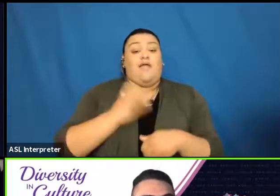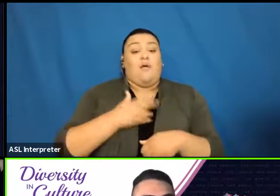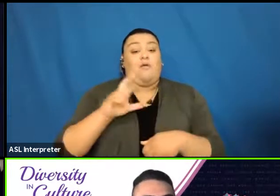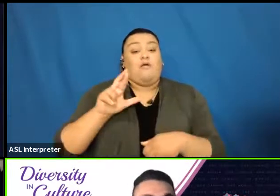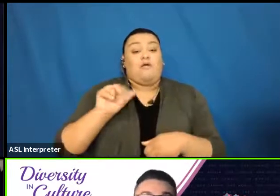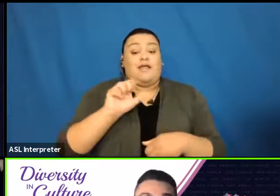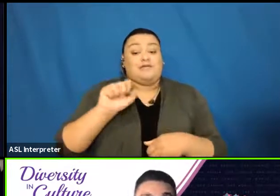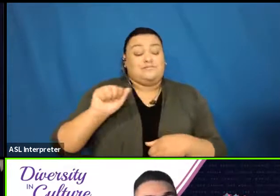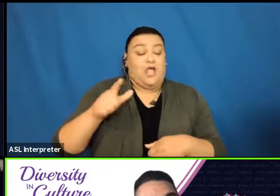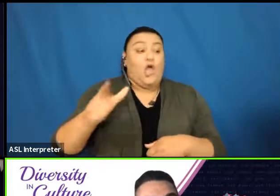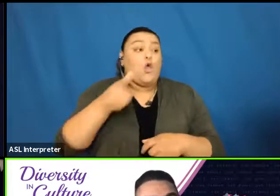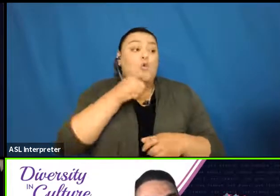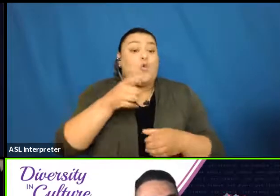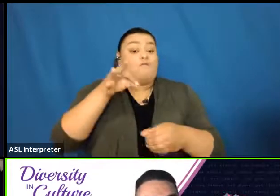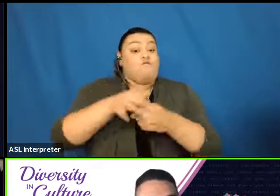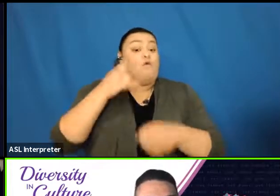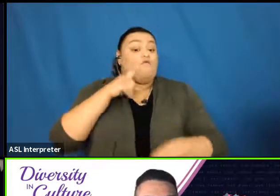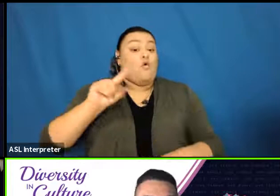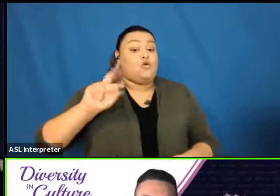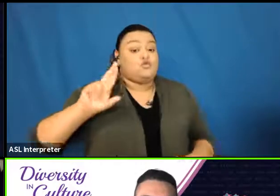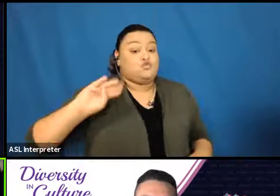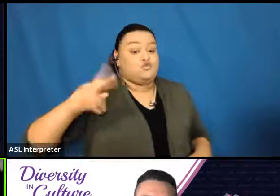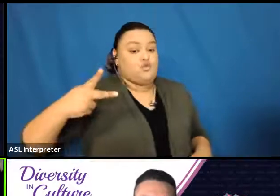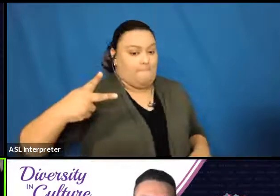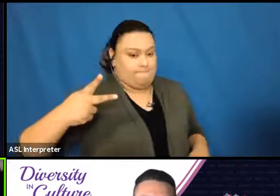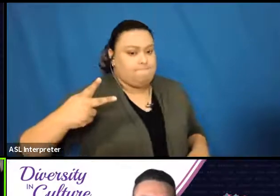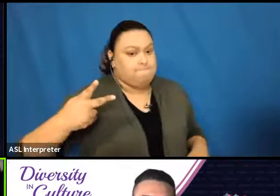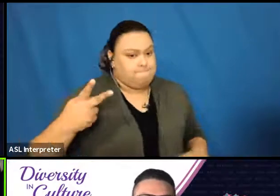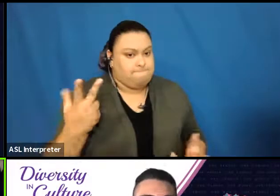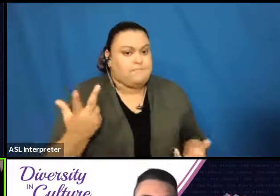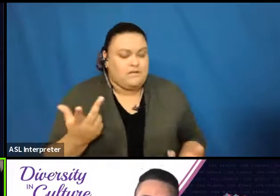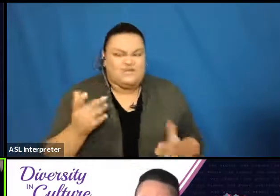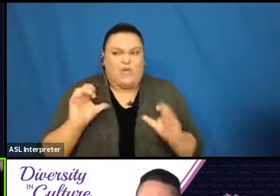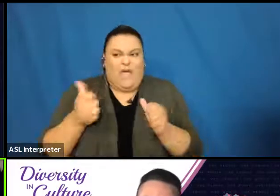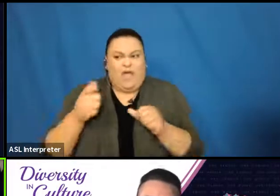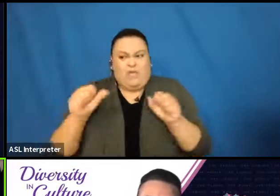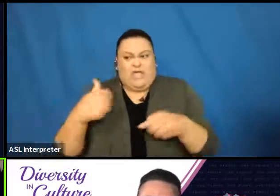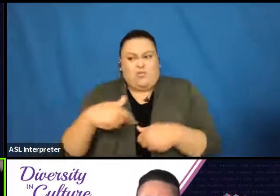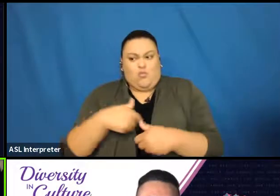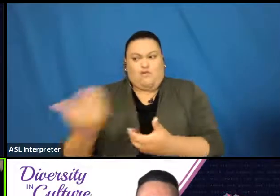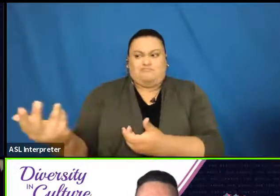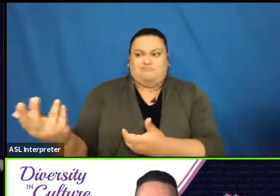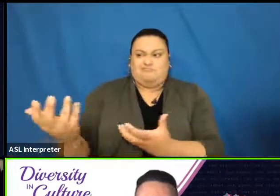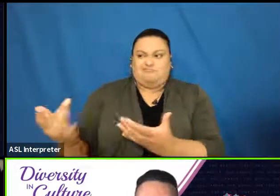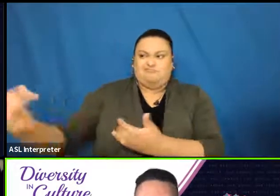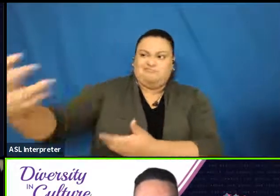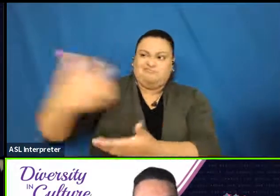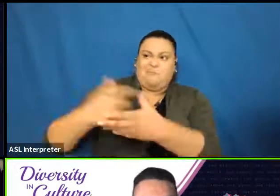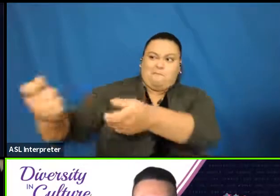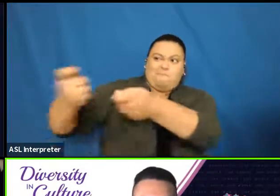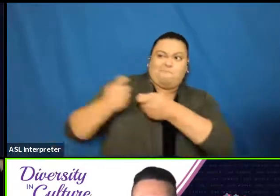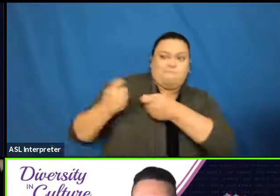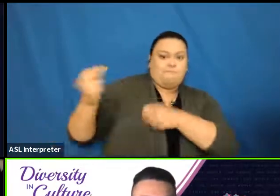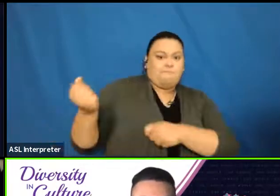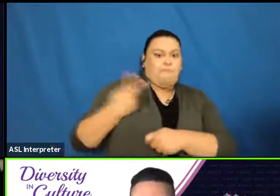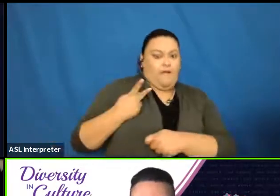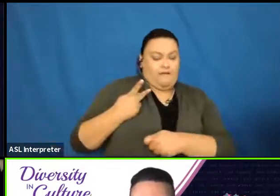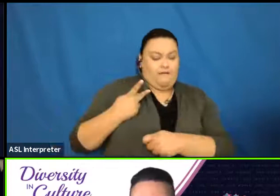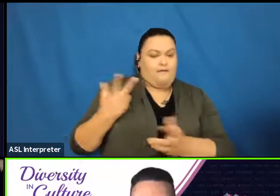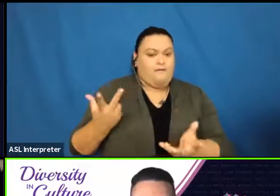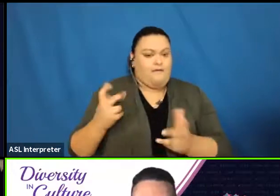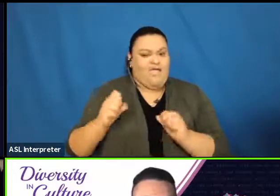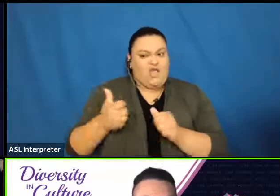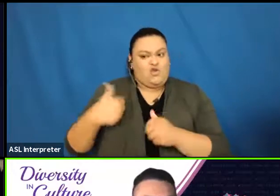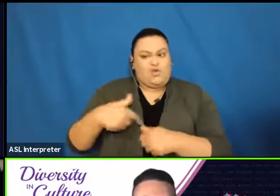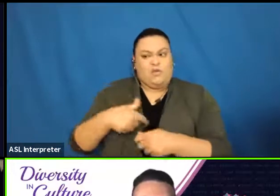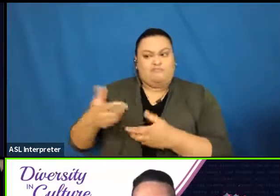last election? So this is kind of a two-part question. So Right. I think first, how do we reclaim those lost ones, I